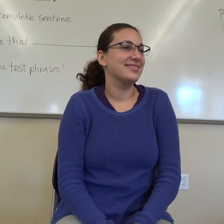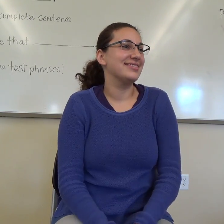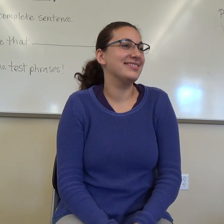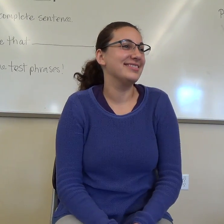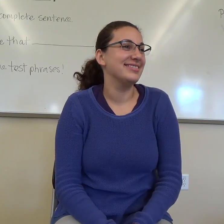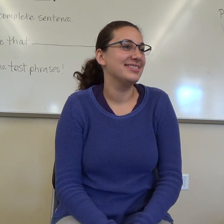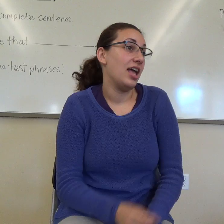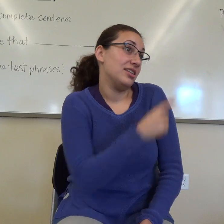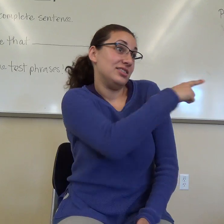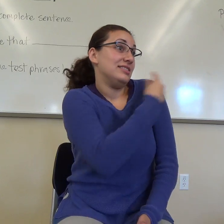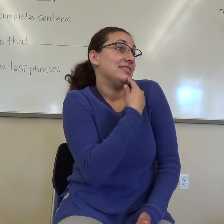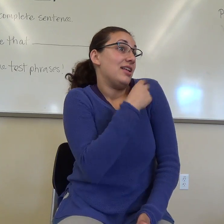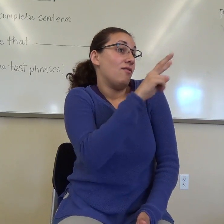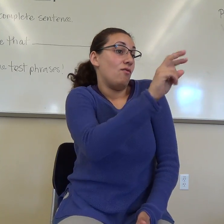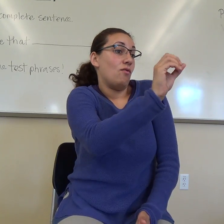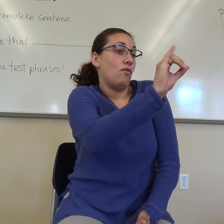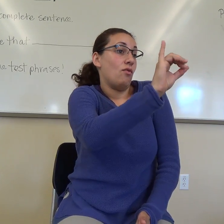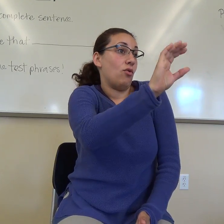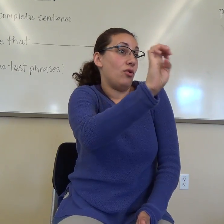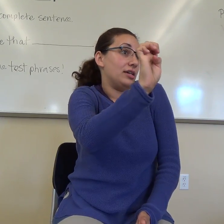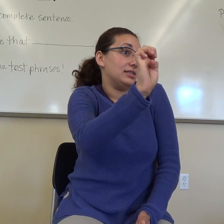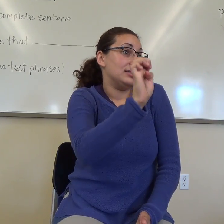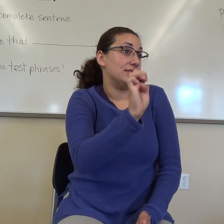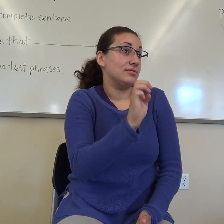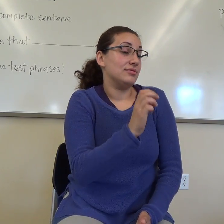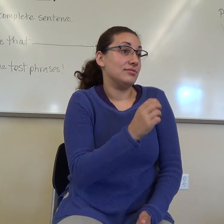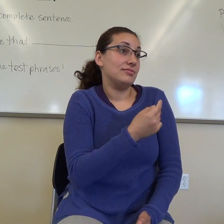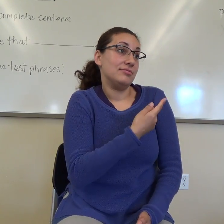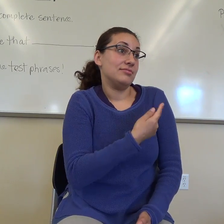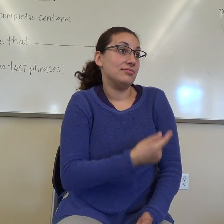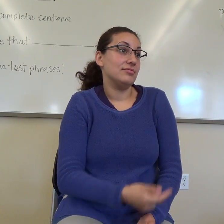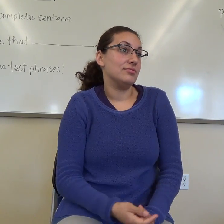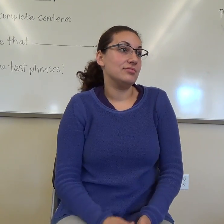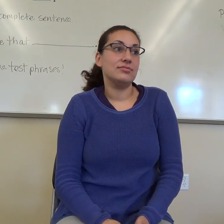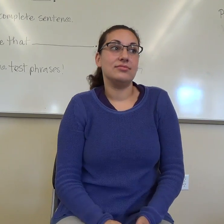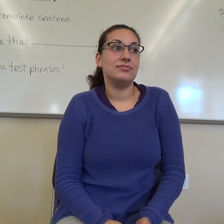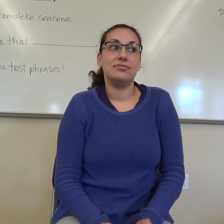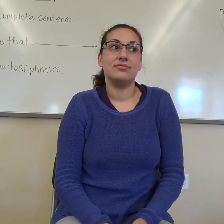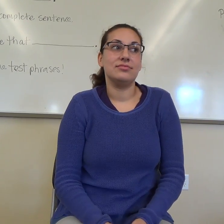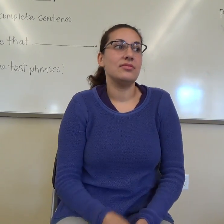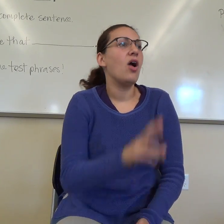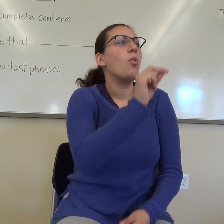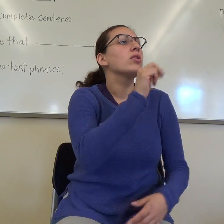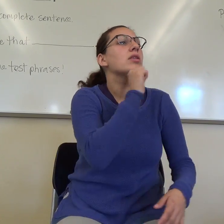It recalls, calls it up, okay? So this